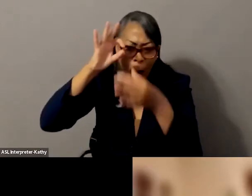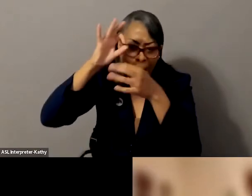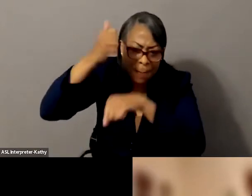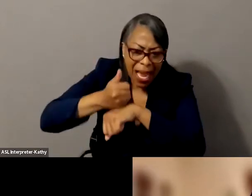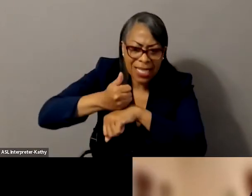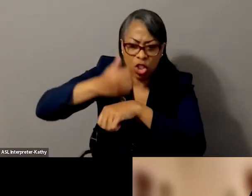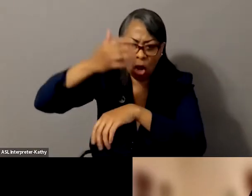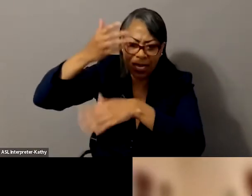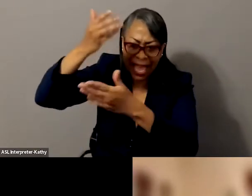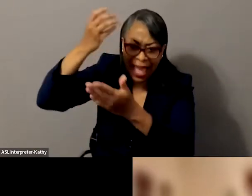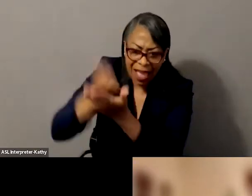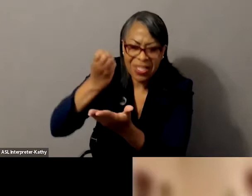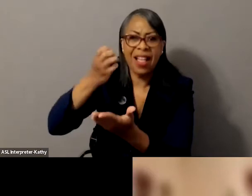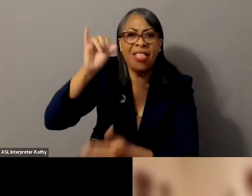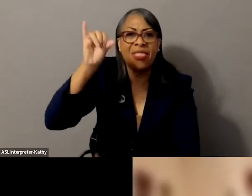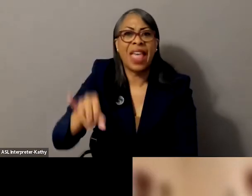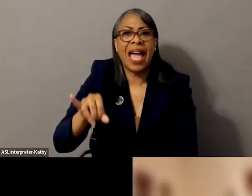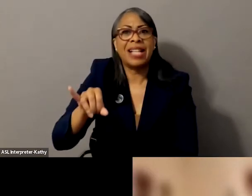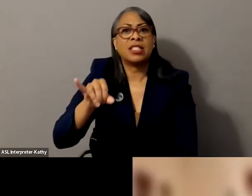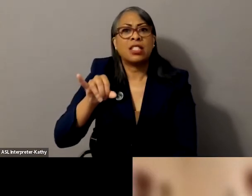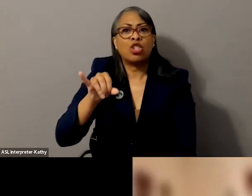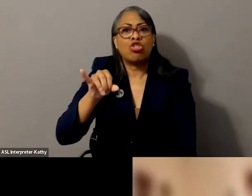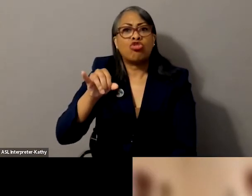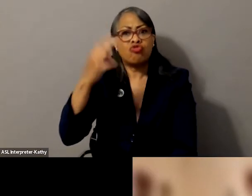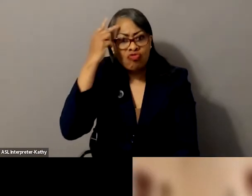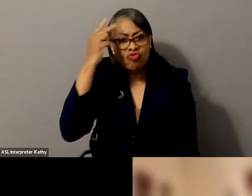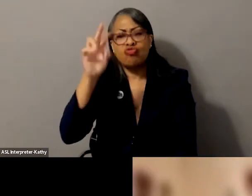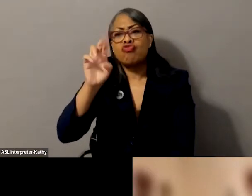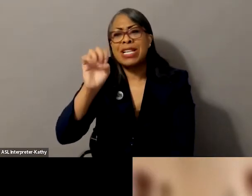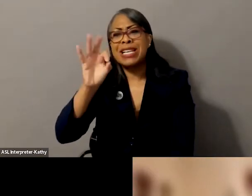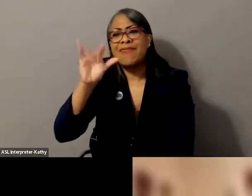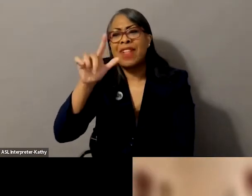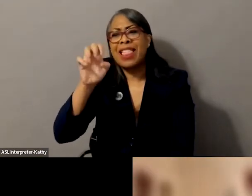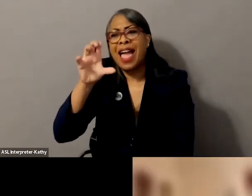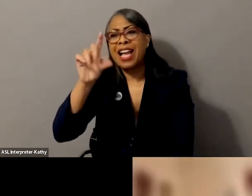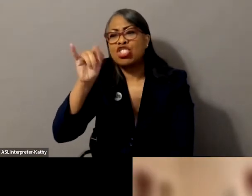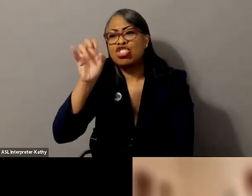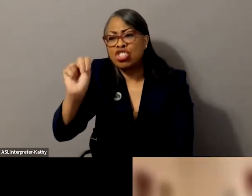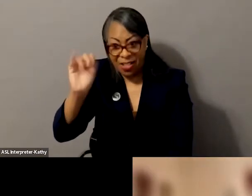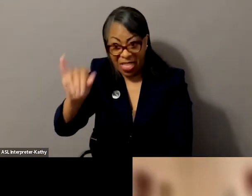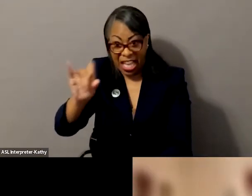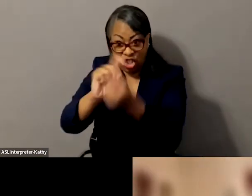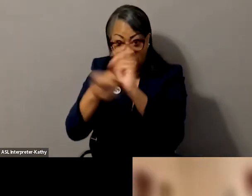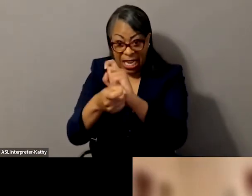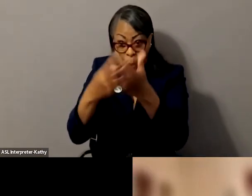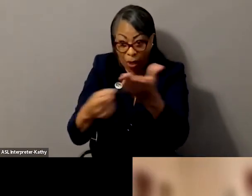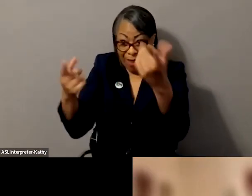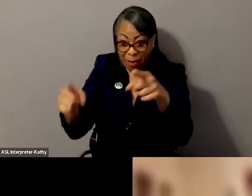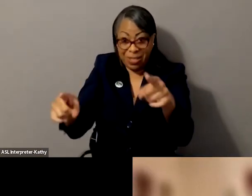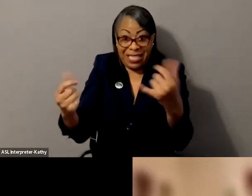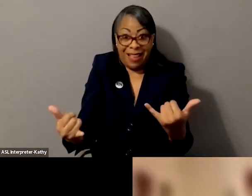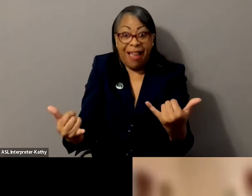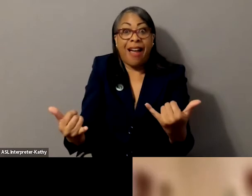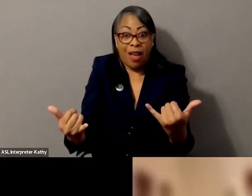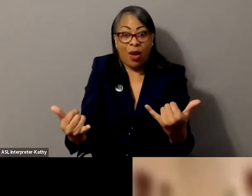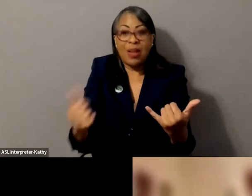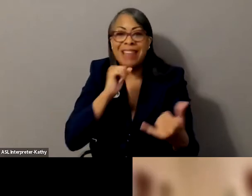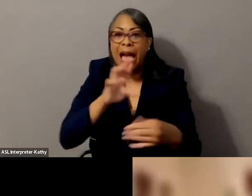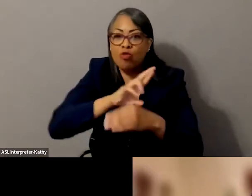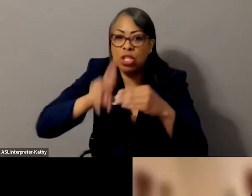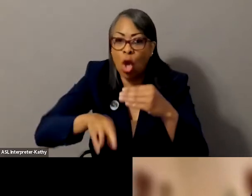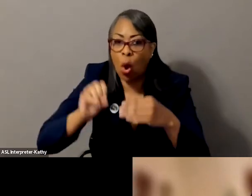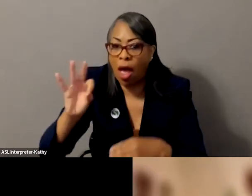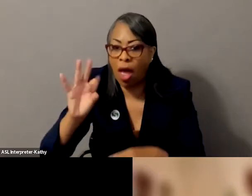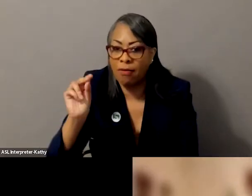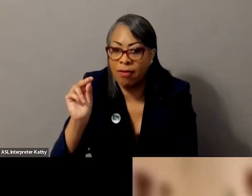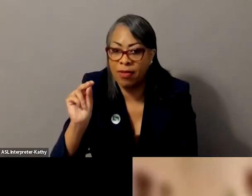a reflection of that change, of what is happening, it is a result of. And I don't